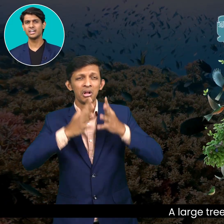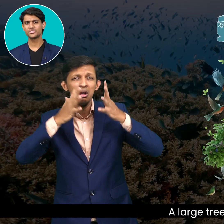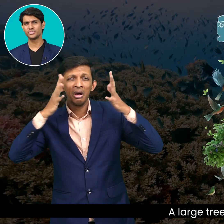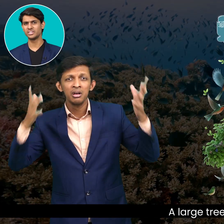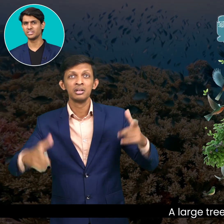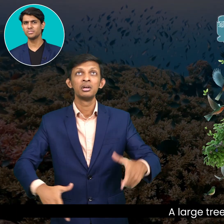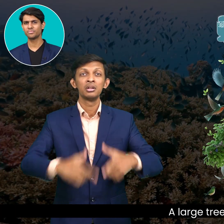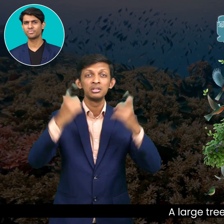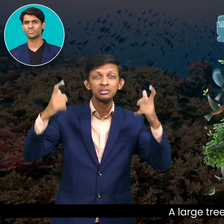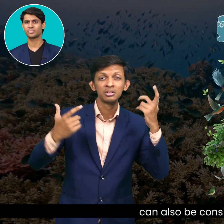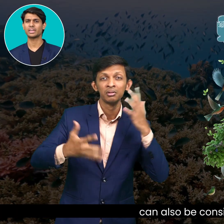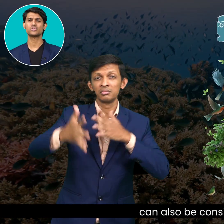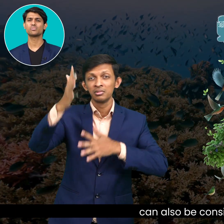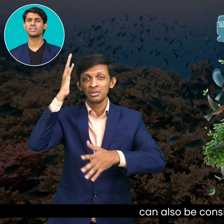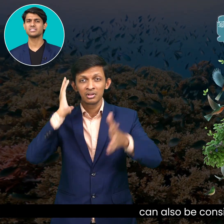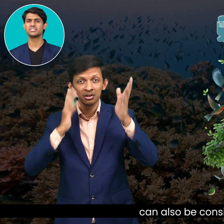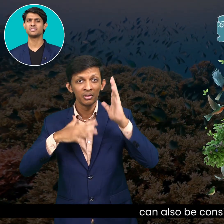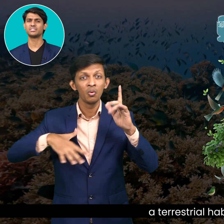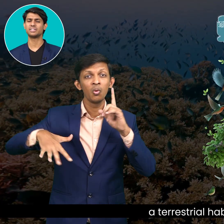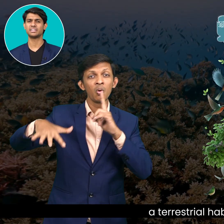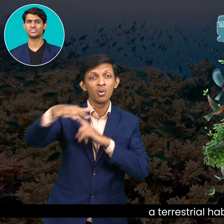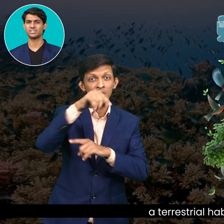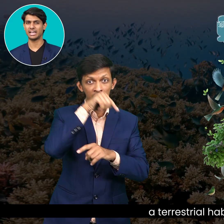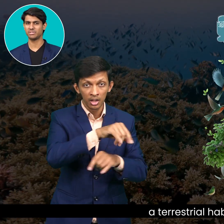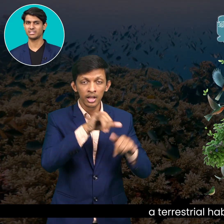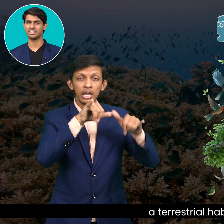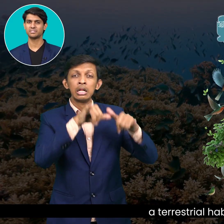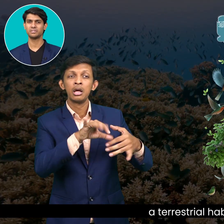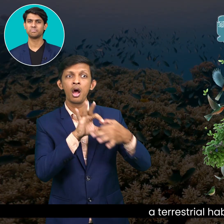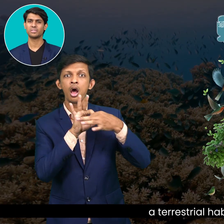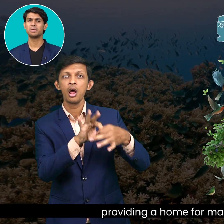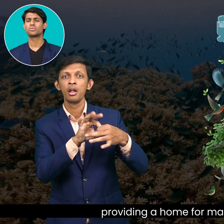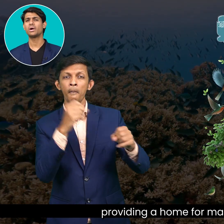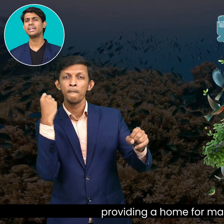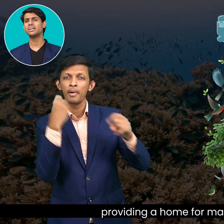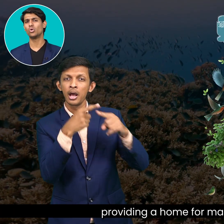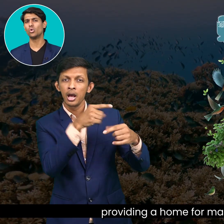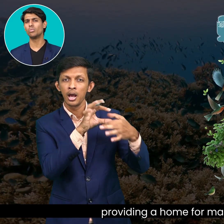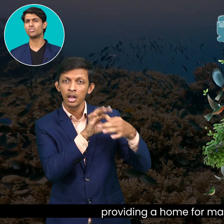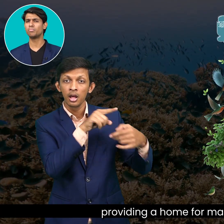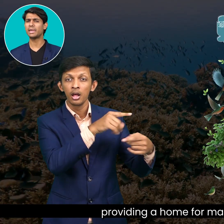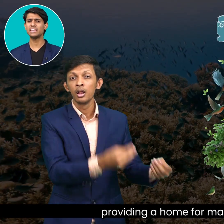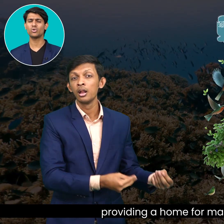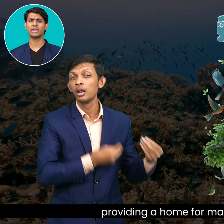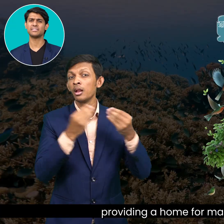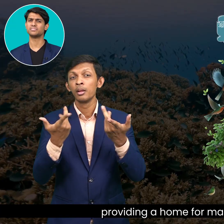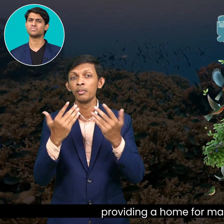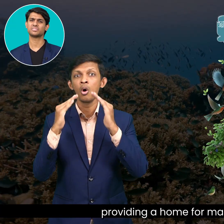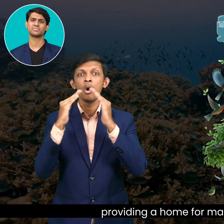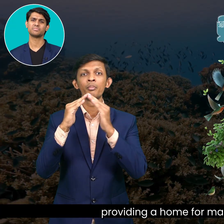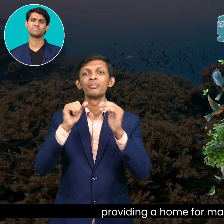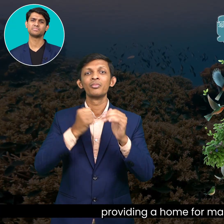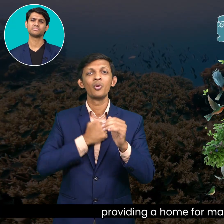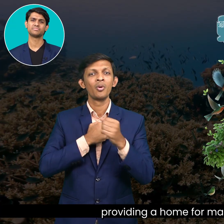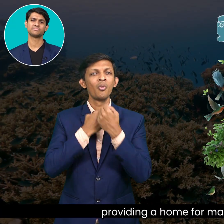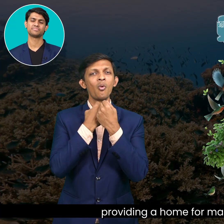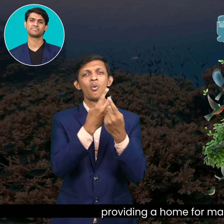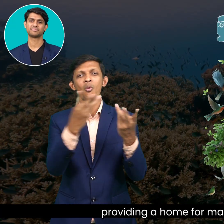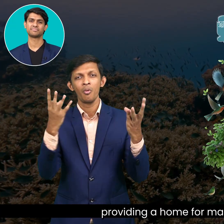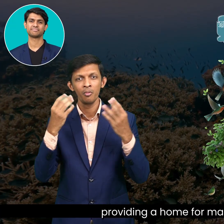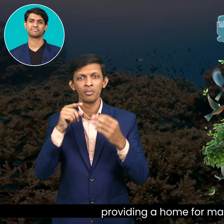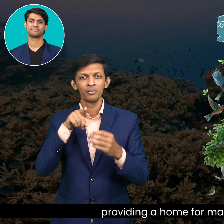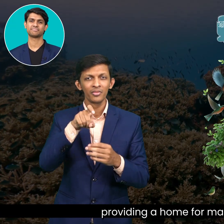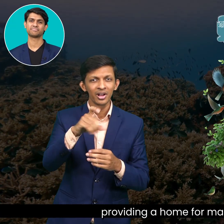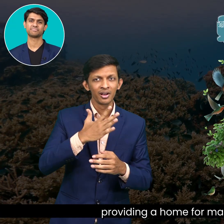A large tree can also be considered a terrestrial habitat, providing a home for many organisms.